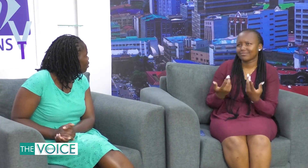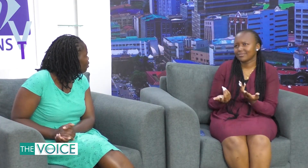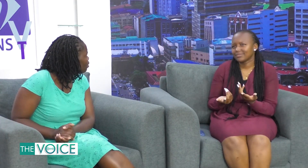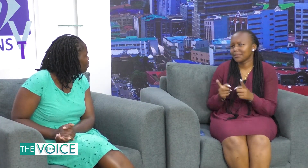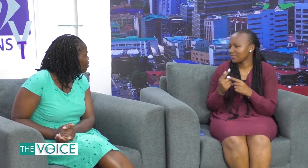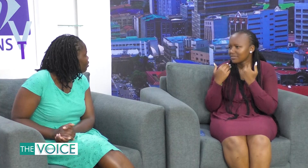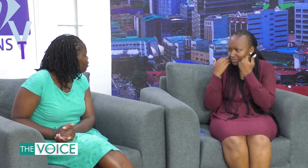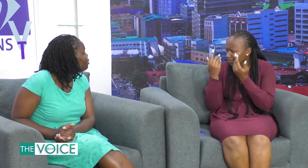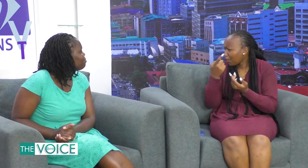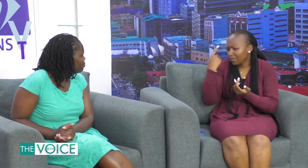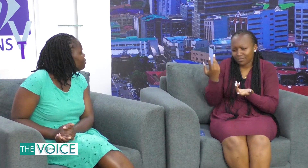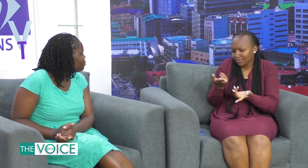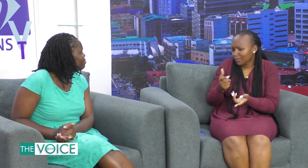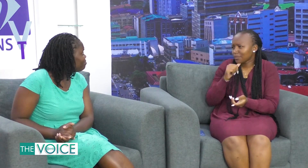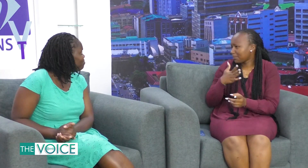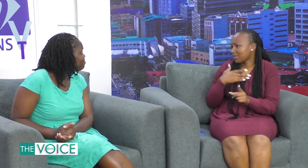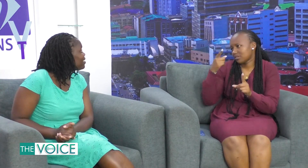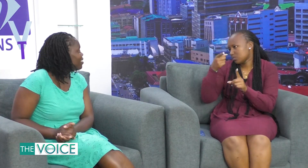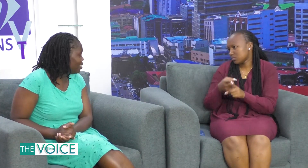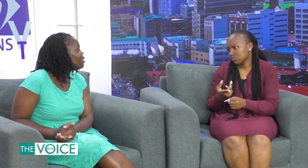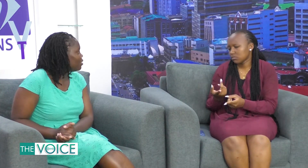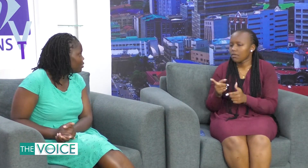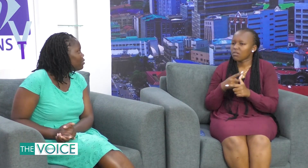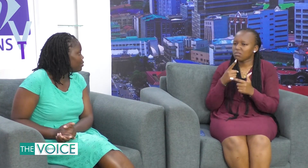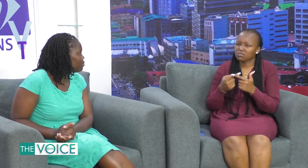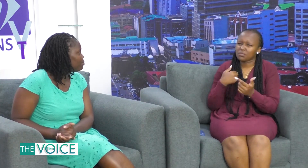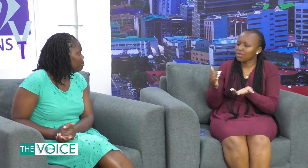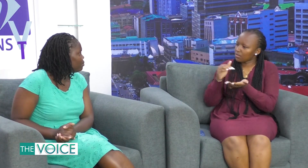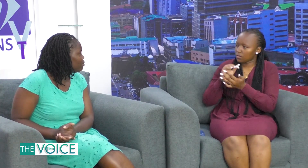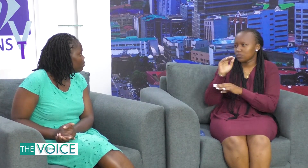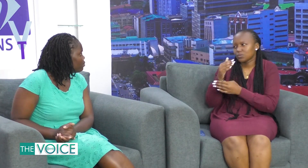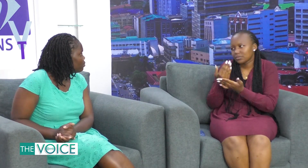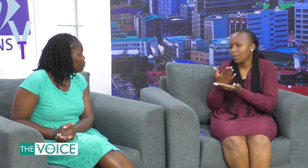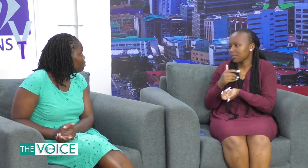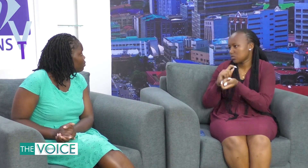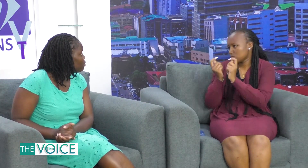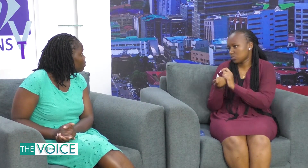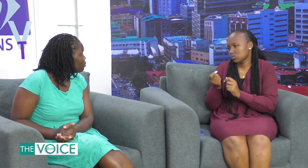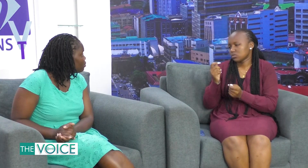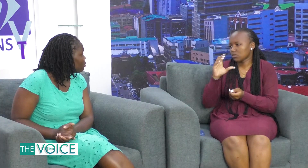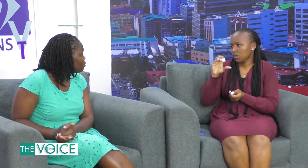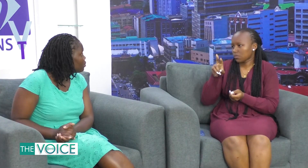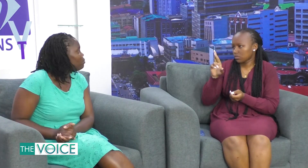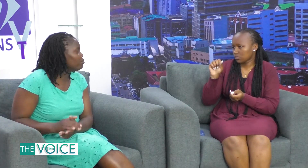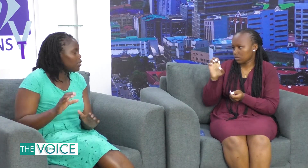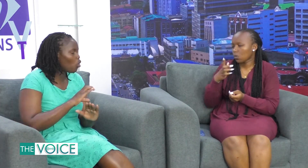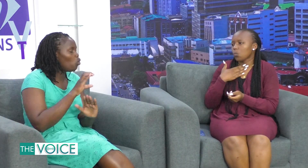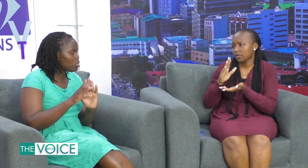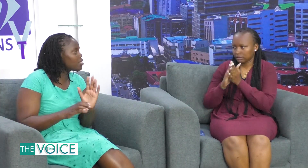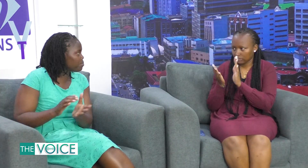So I was a little bit patient but worried, because this is not what I wanted. So I asked again if they can